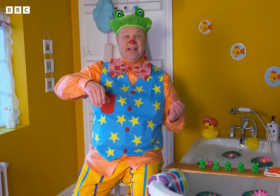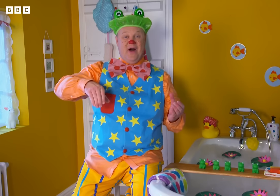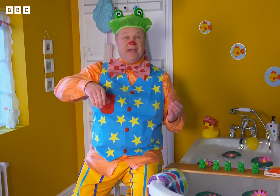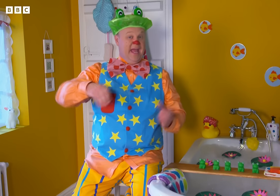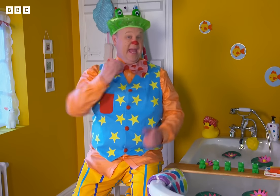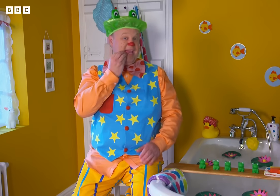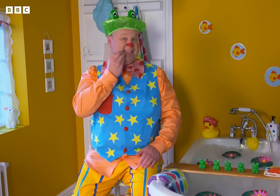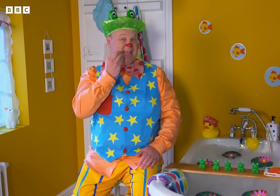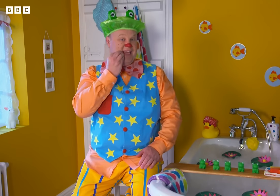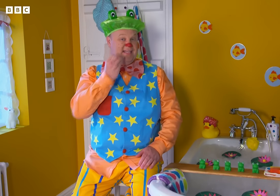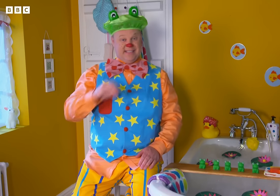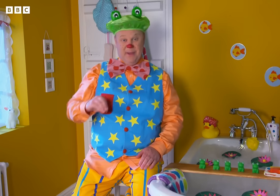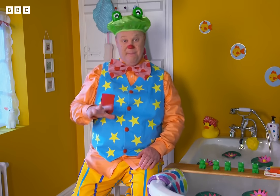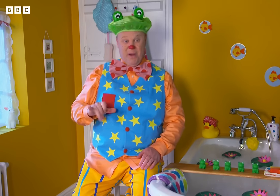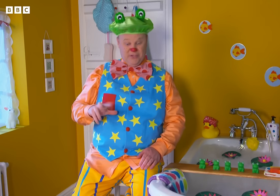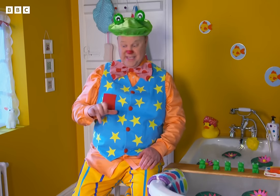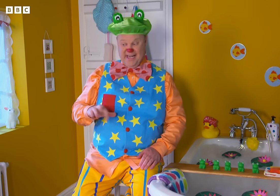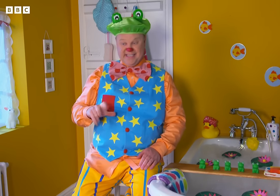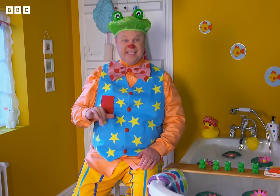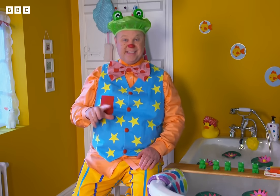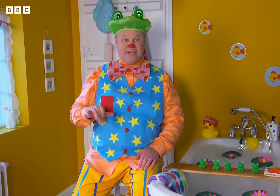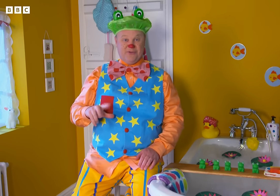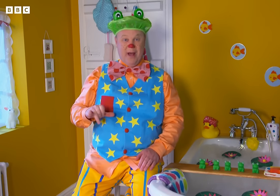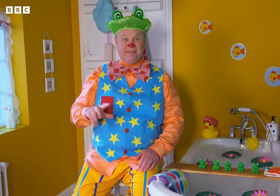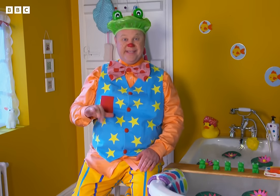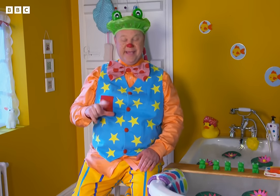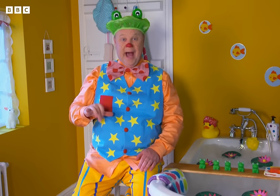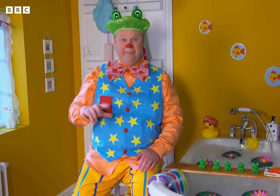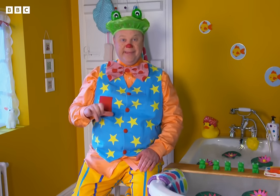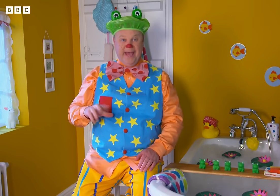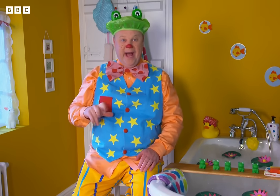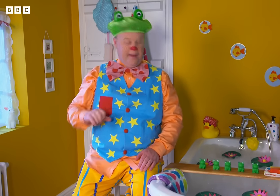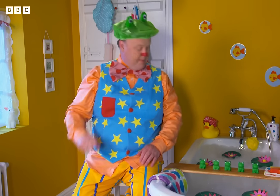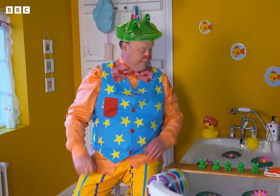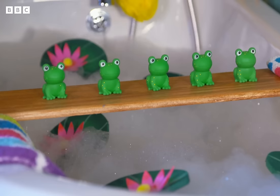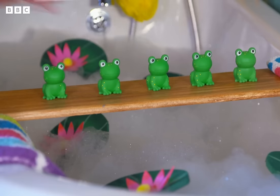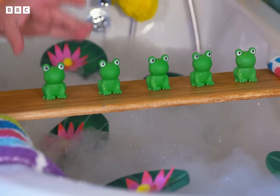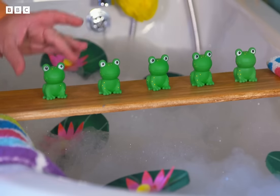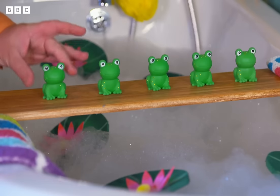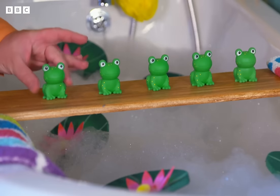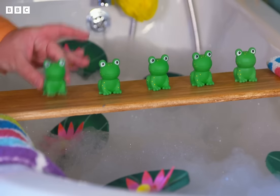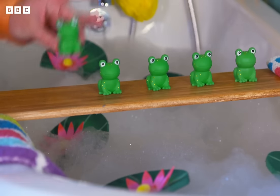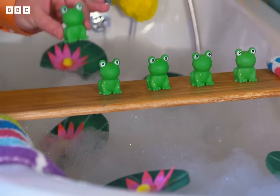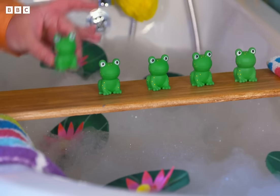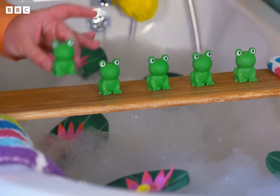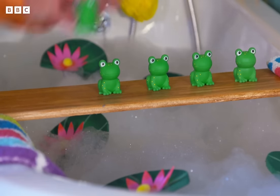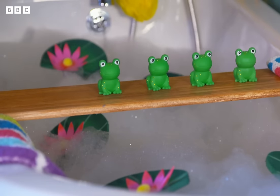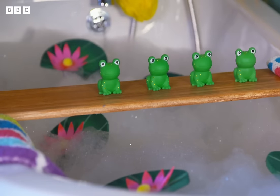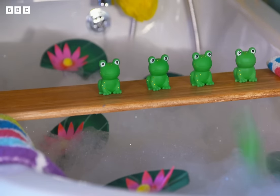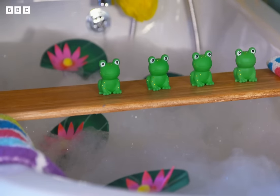log, eating some most delicious grubs. Yum, yum! One jumped into the